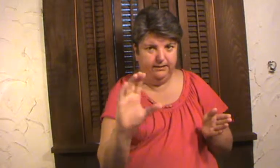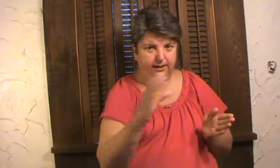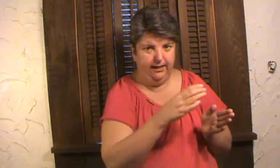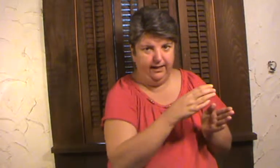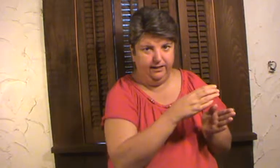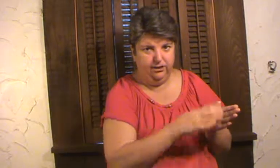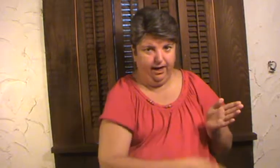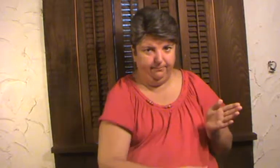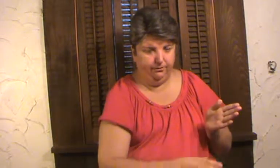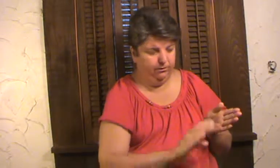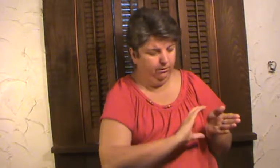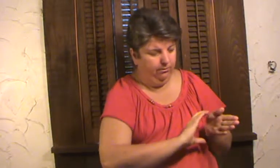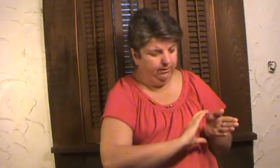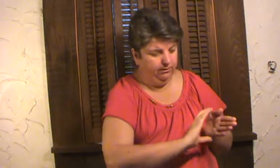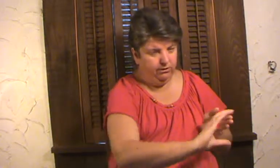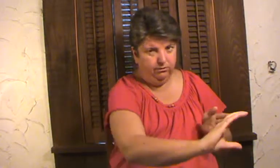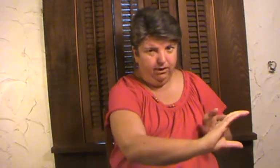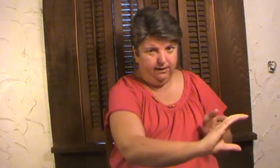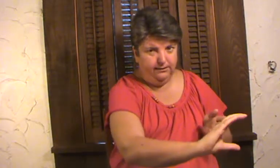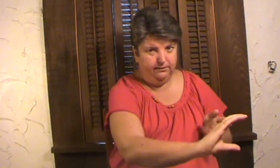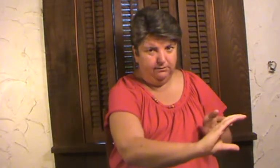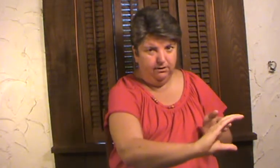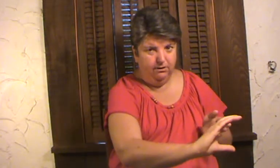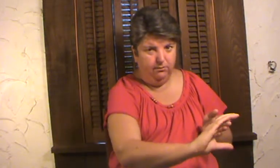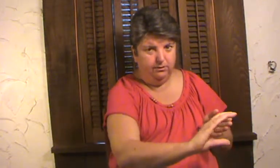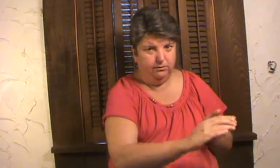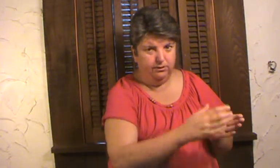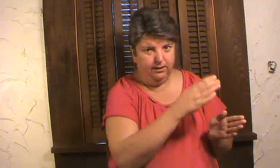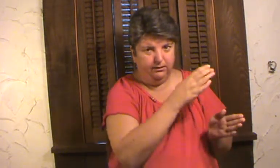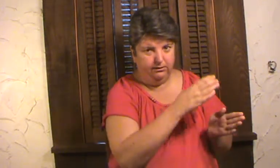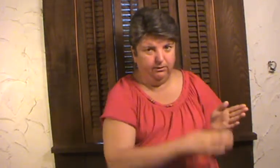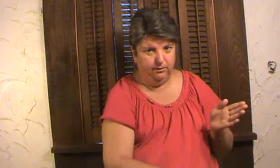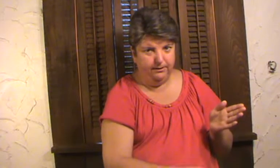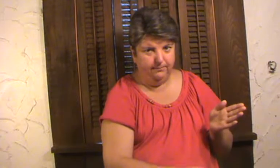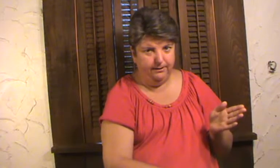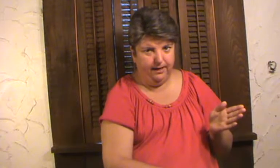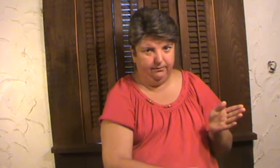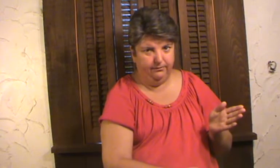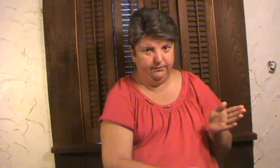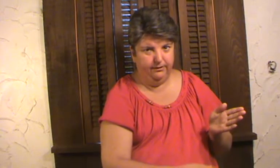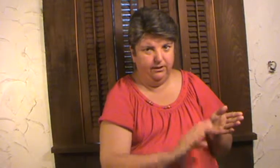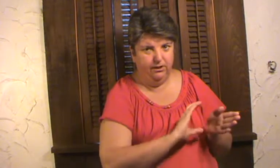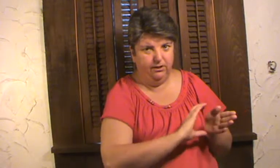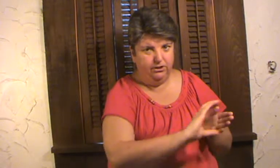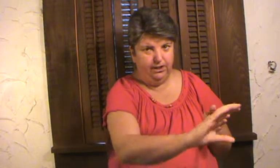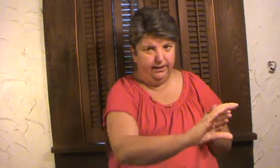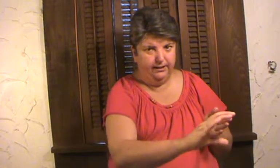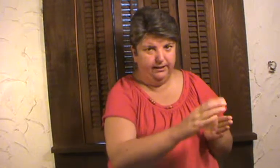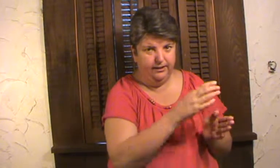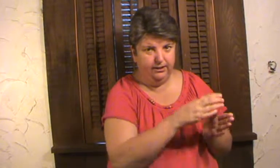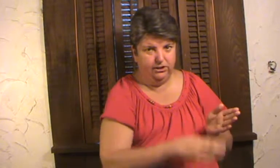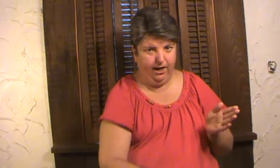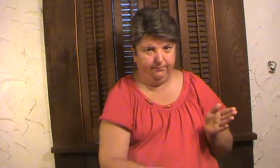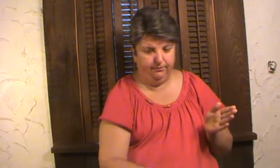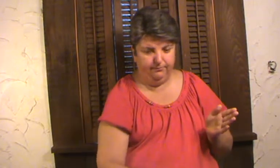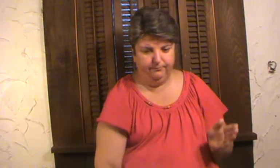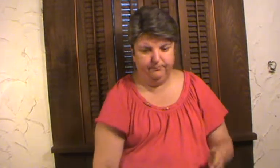C hand, chapter. So one goes across, one's horizontal, and one's up and down. Check, chapter.